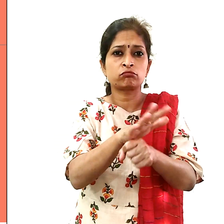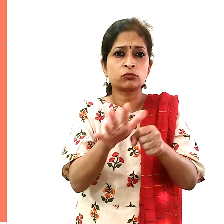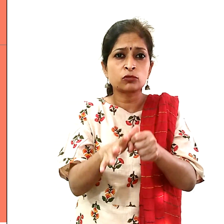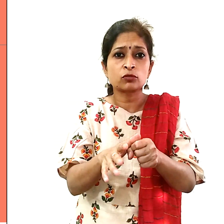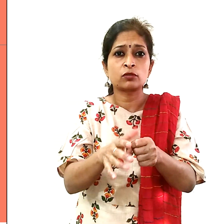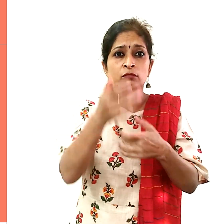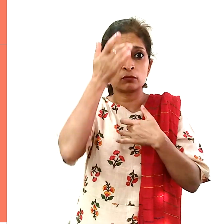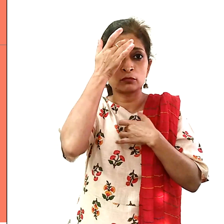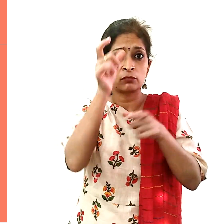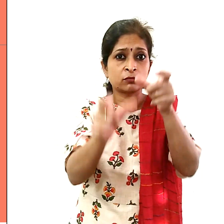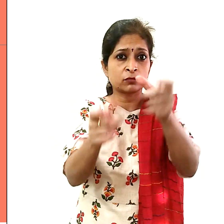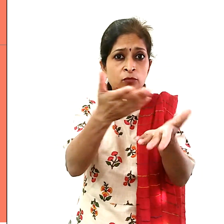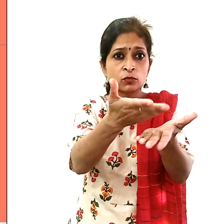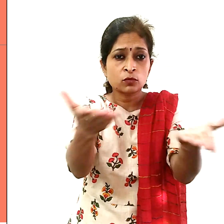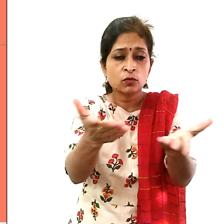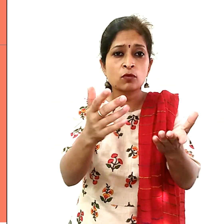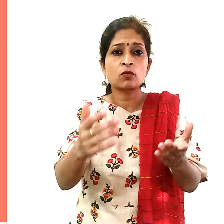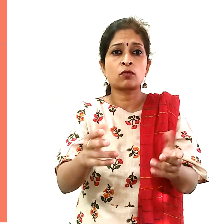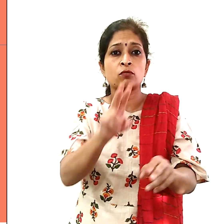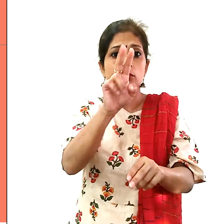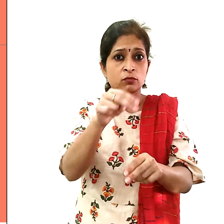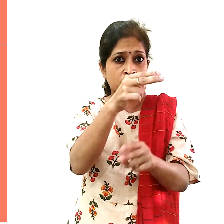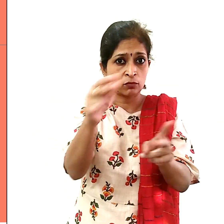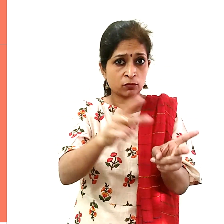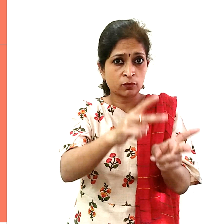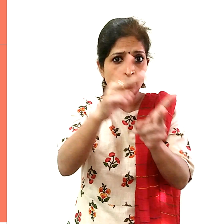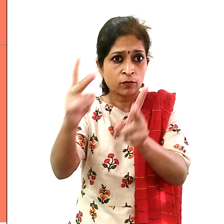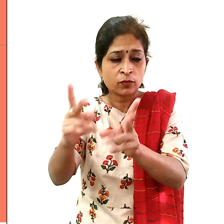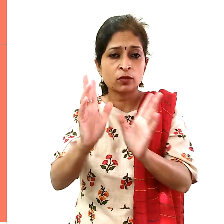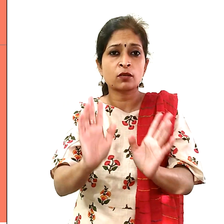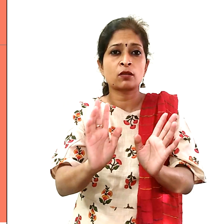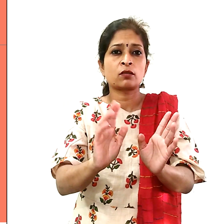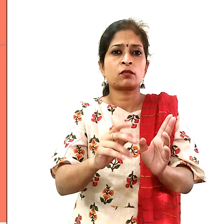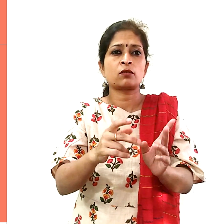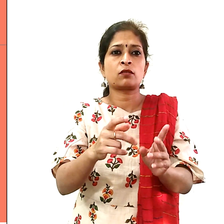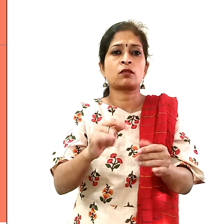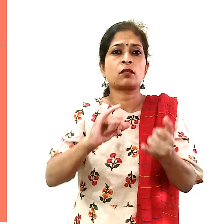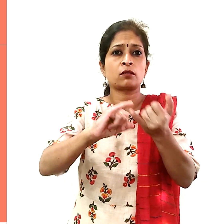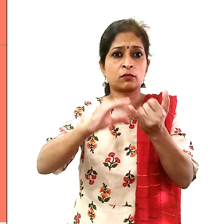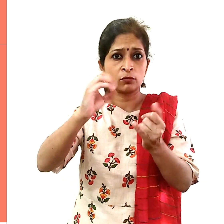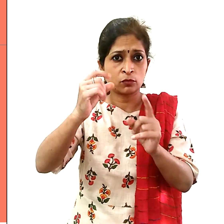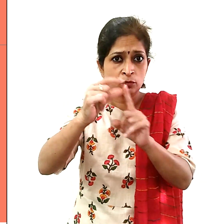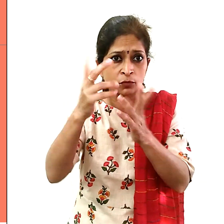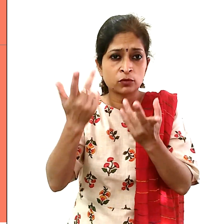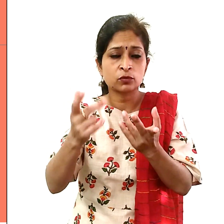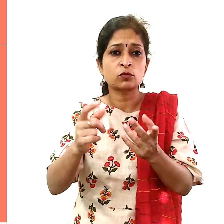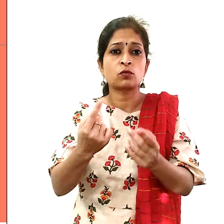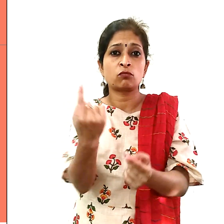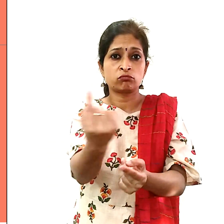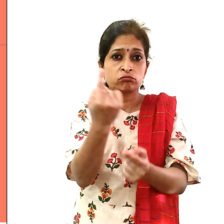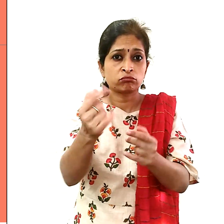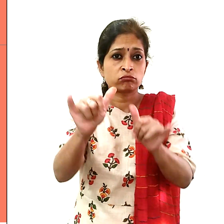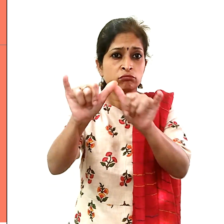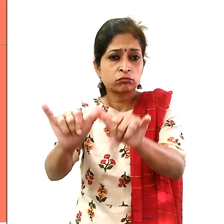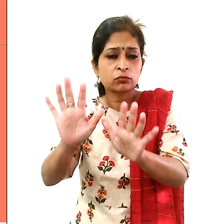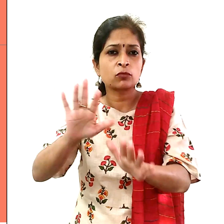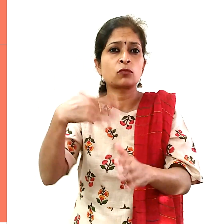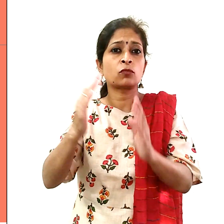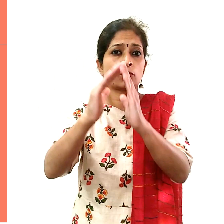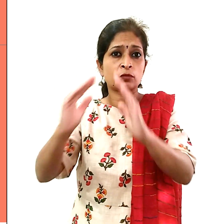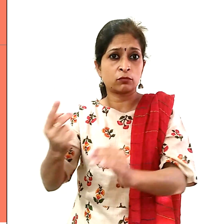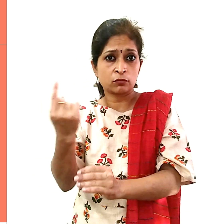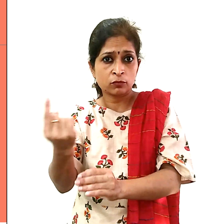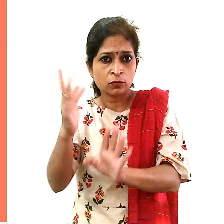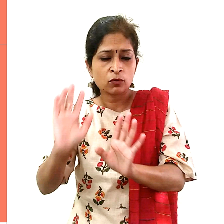of the infected coronavirus patients should they require an admission. The relevant SOPs for isolation and